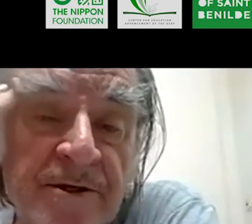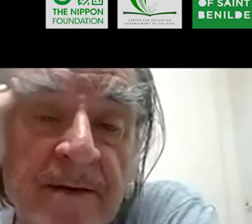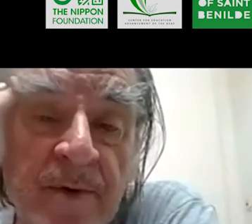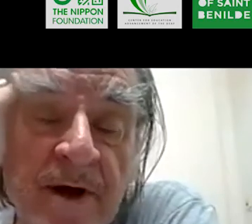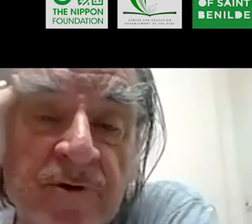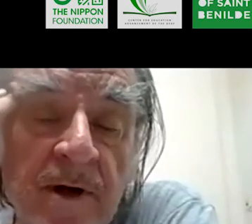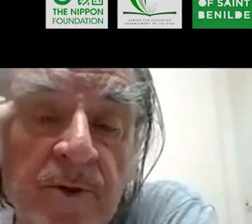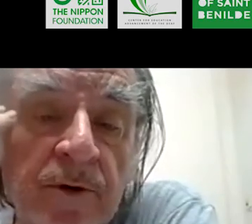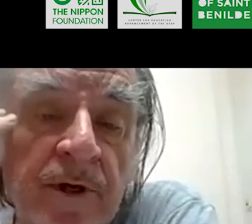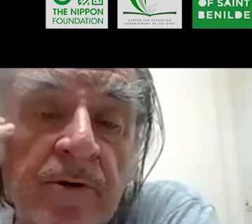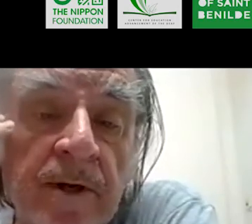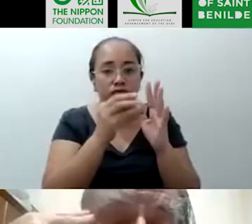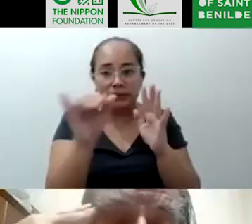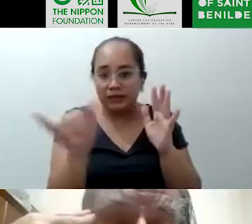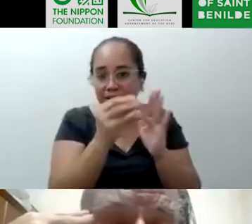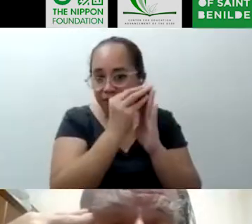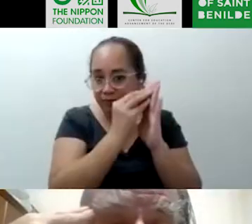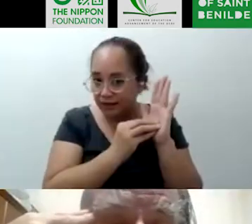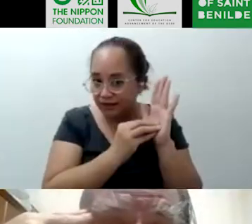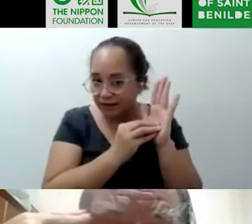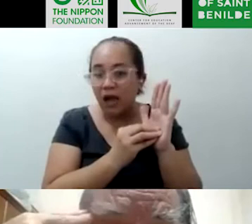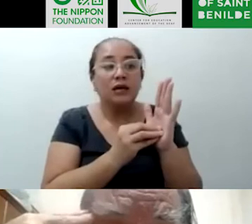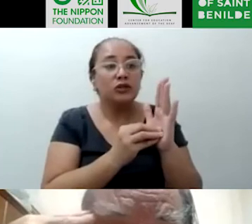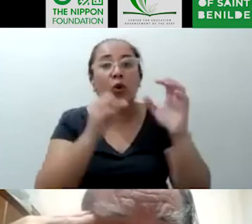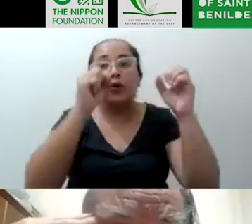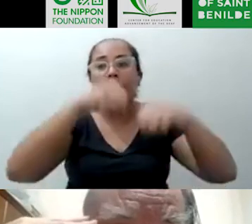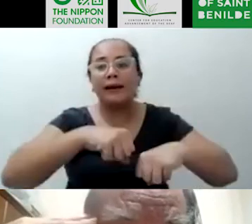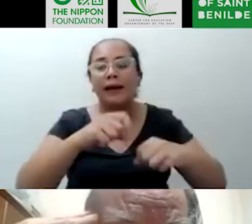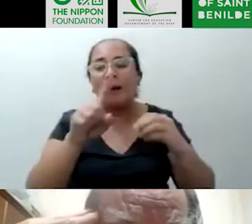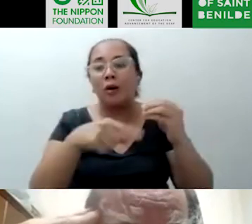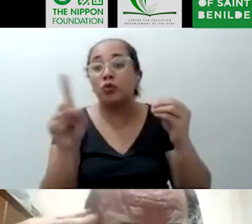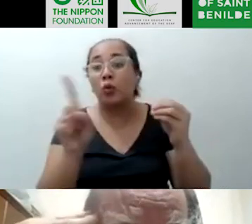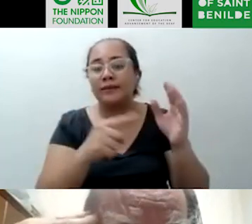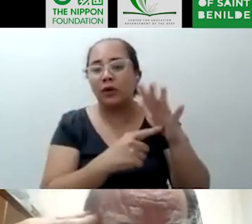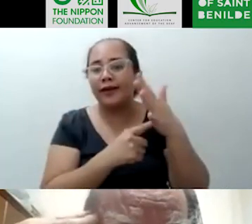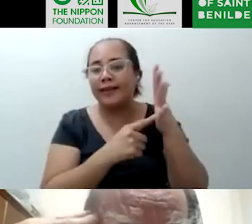same hand shape, you have to come to an agreement on the orientation.